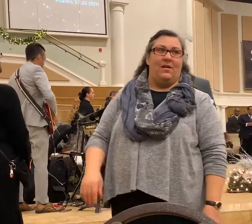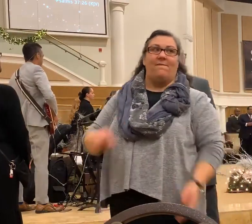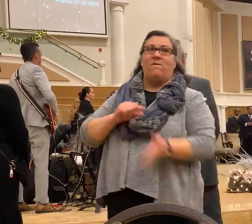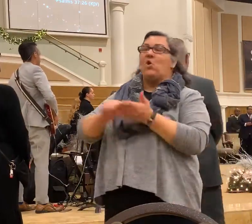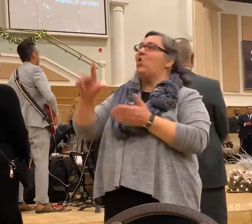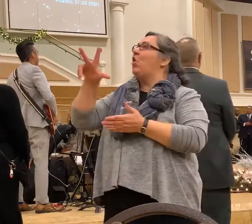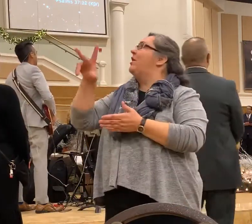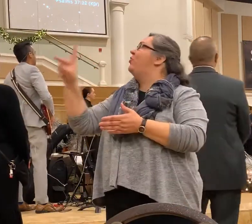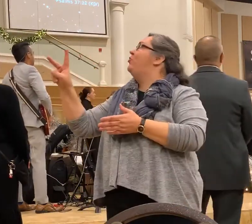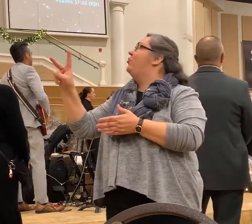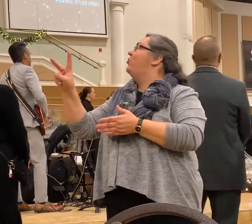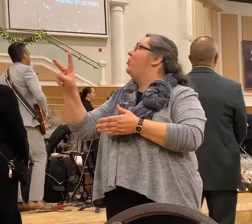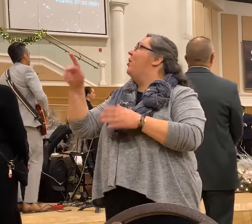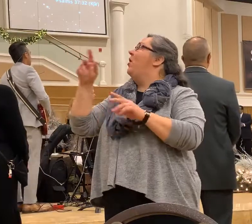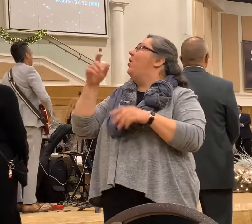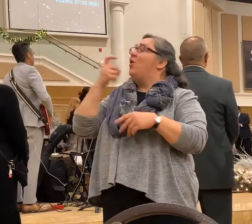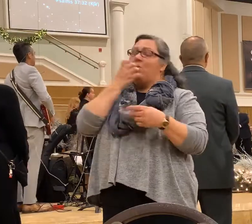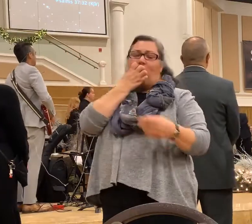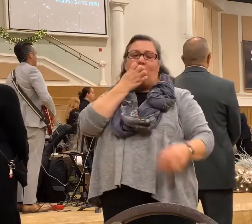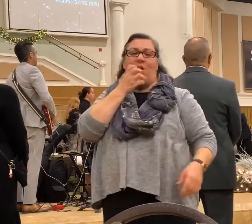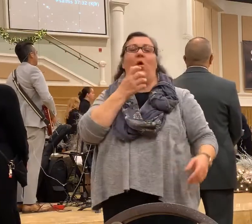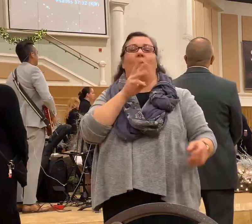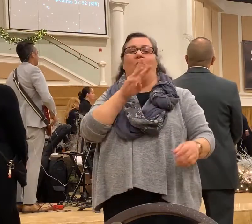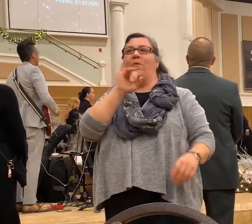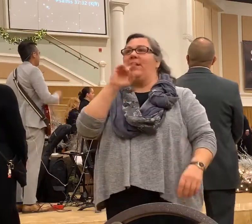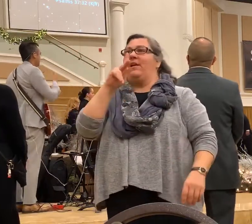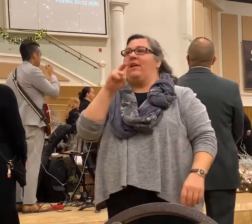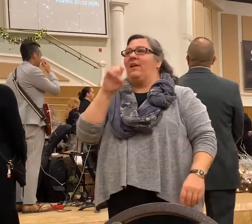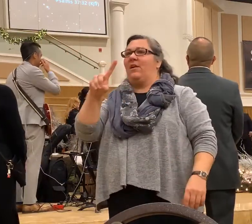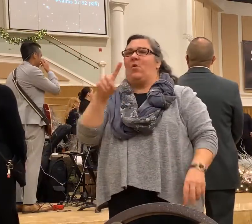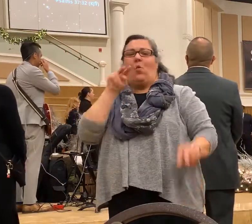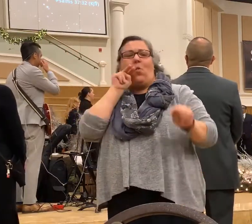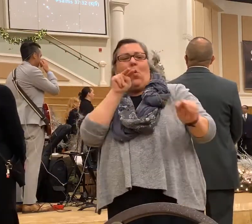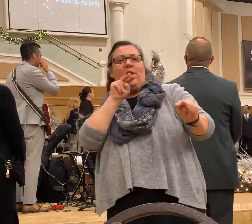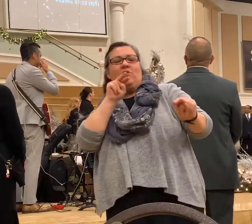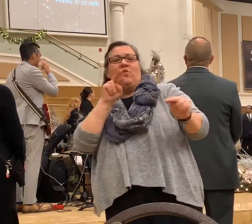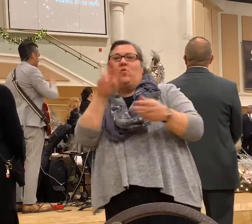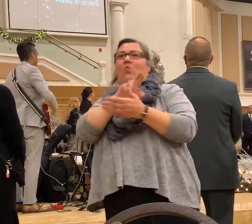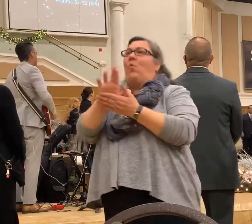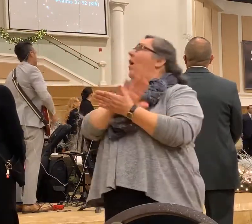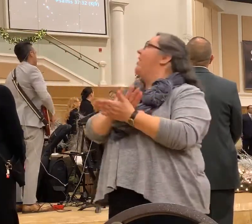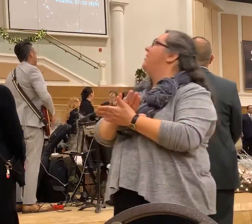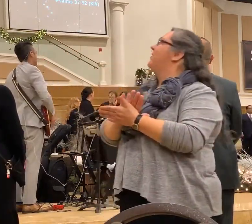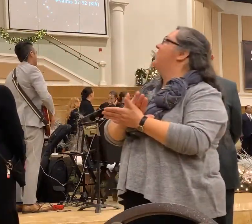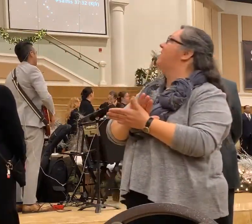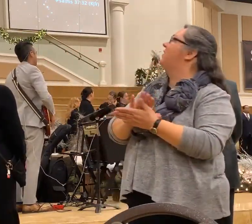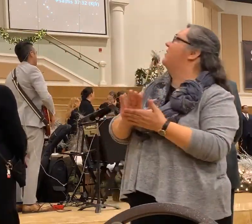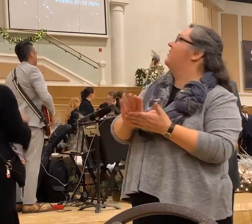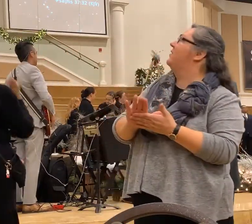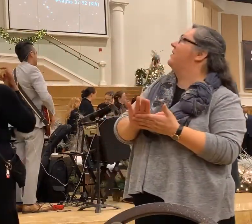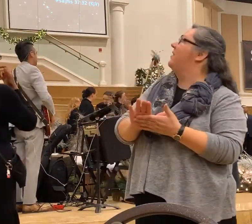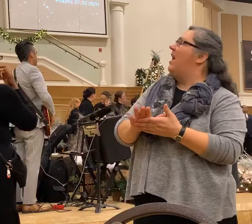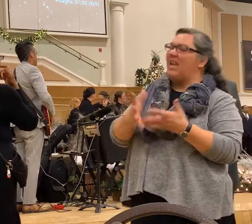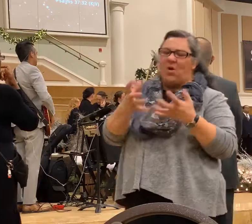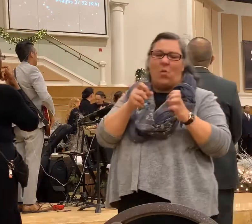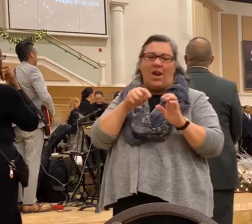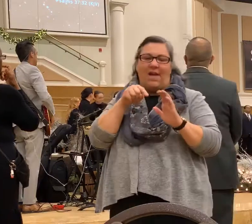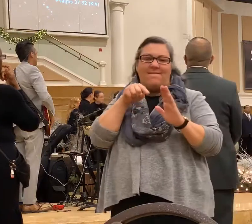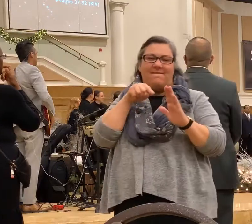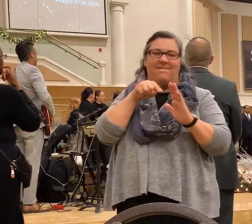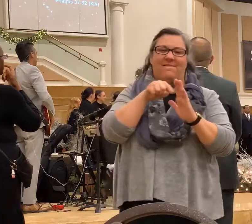32, the wicked watcheth, the righteous and seek to slay. They love to find you in your